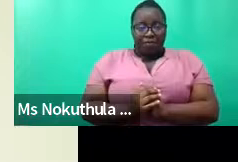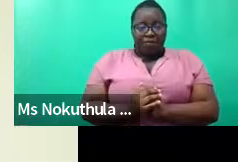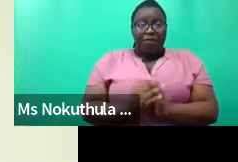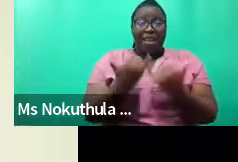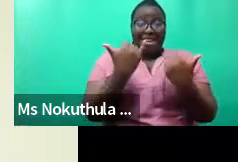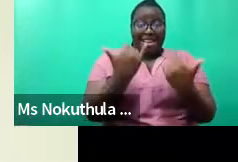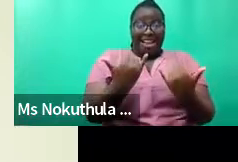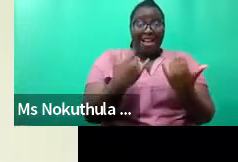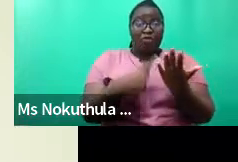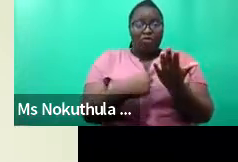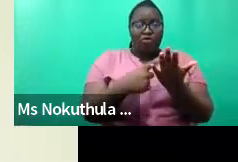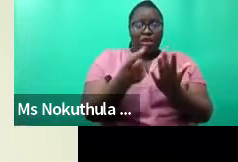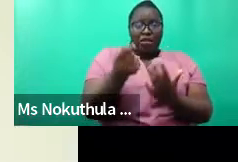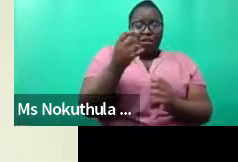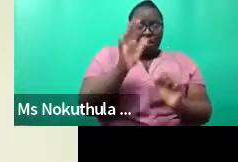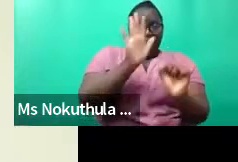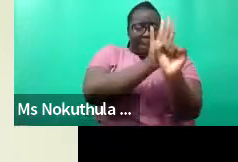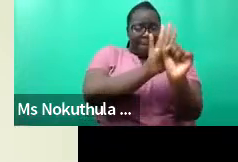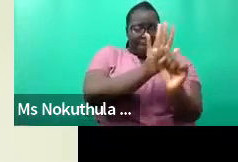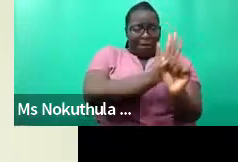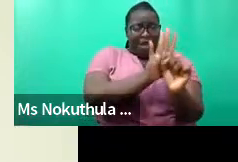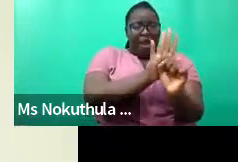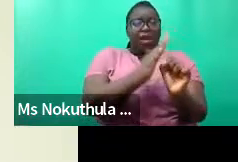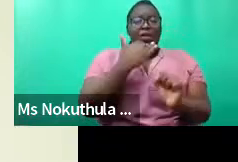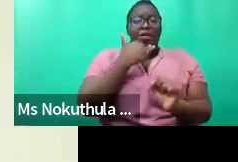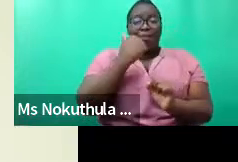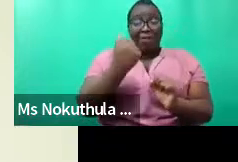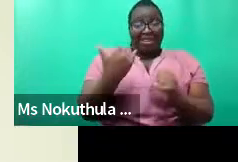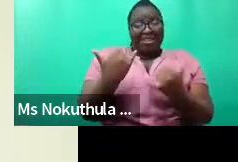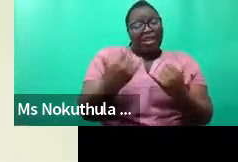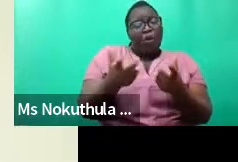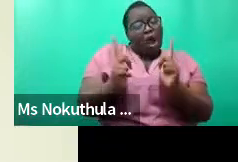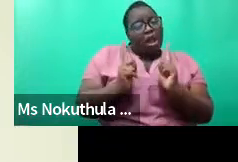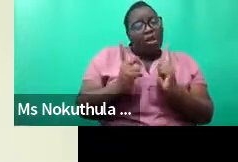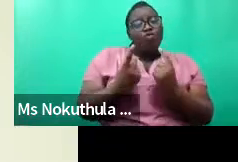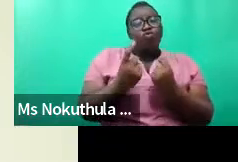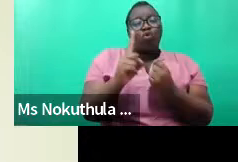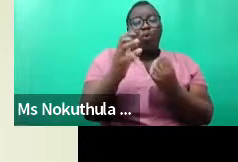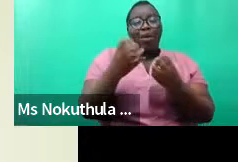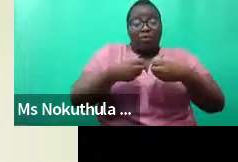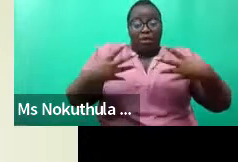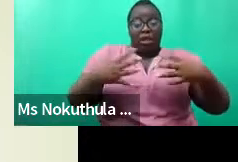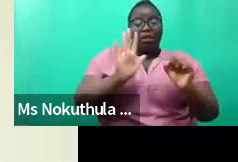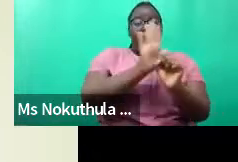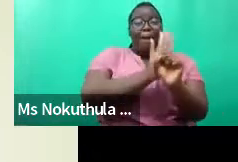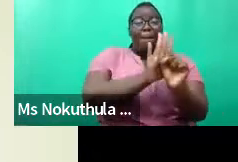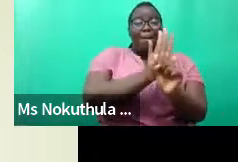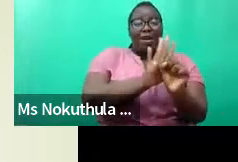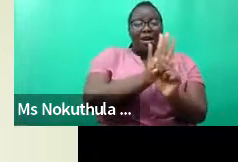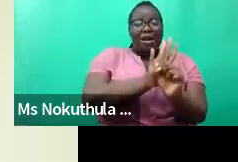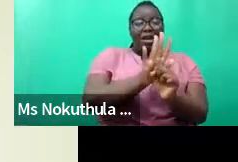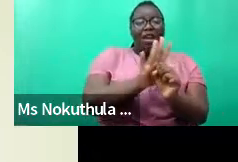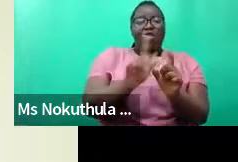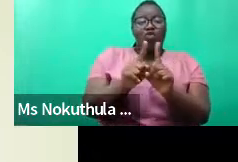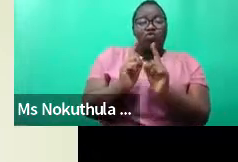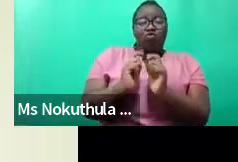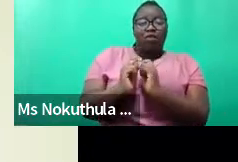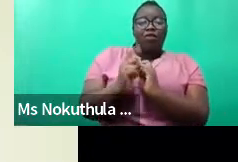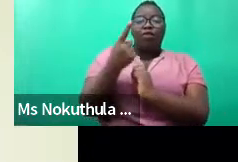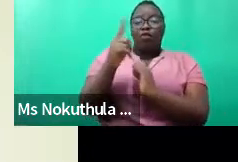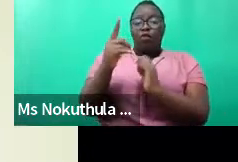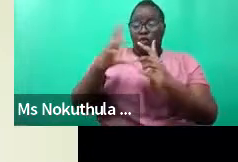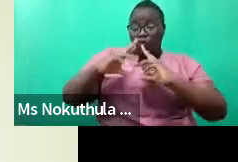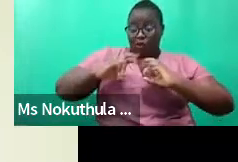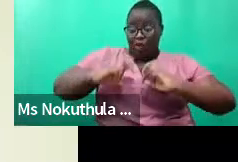Background and please permit me to start with the background and justification for the study, and to say